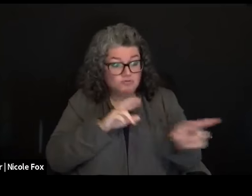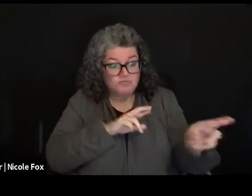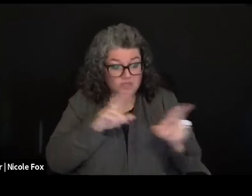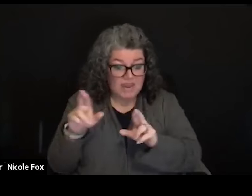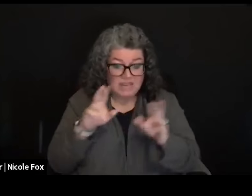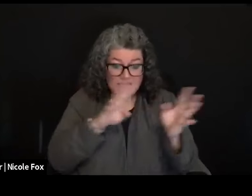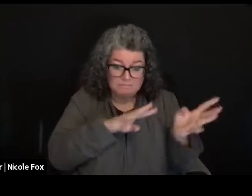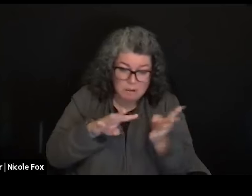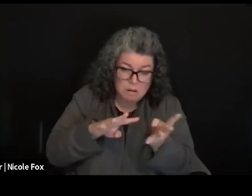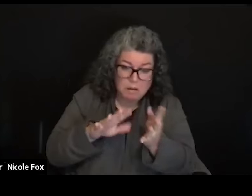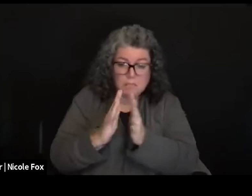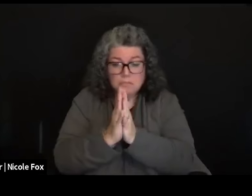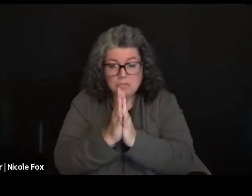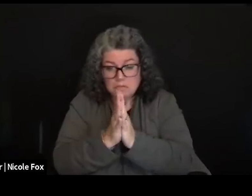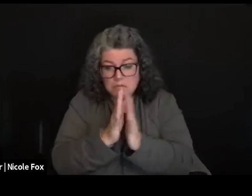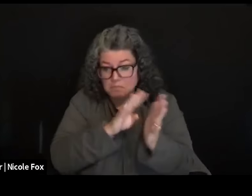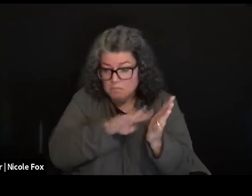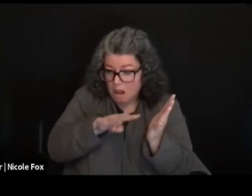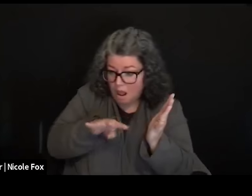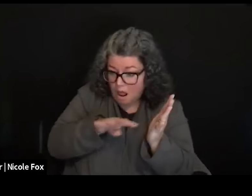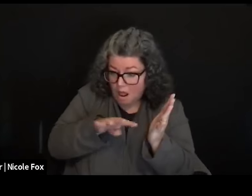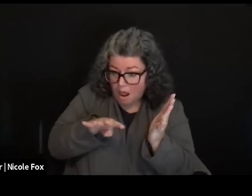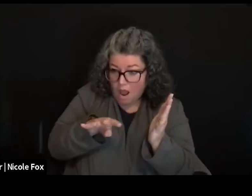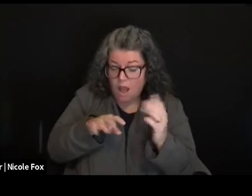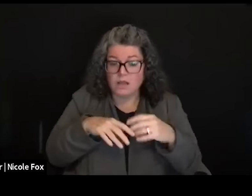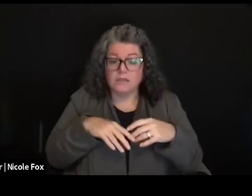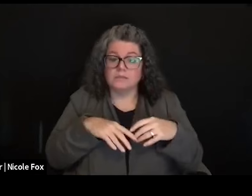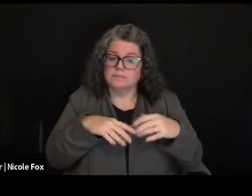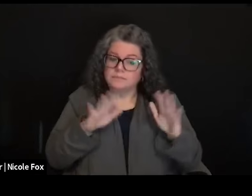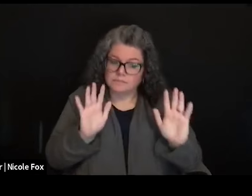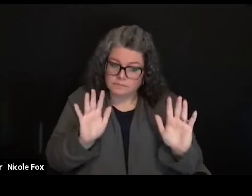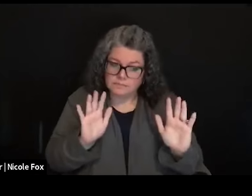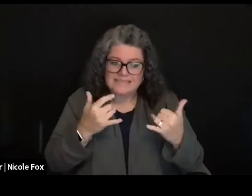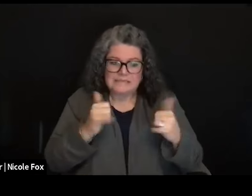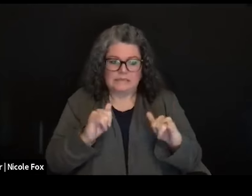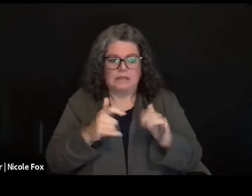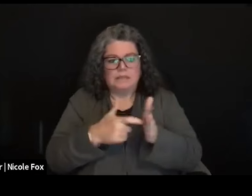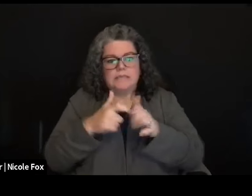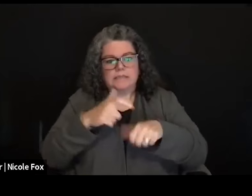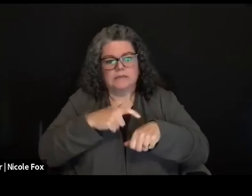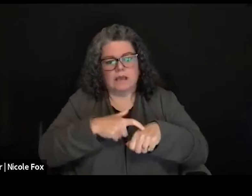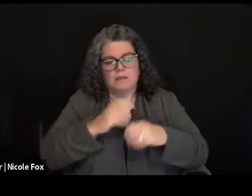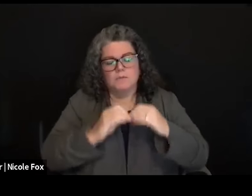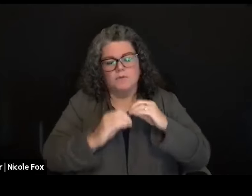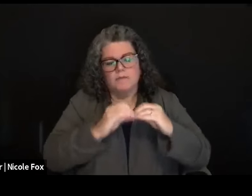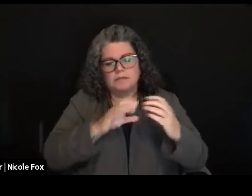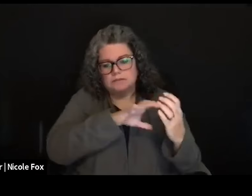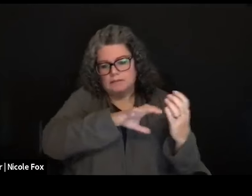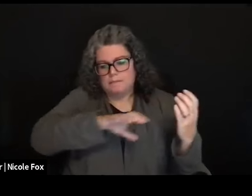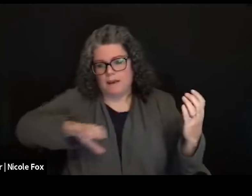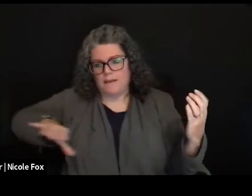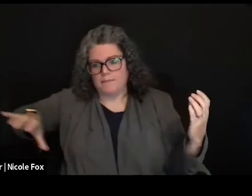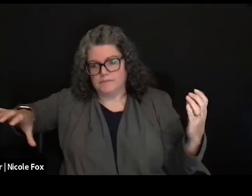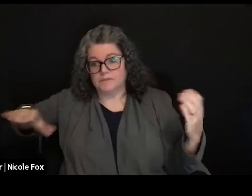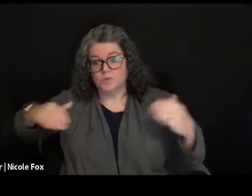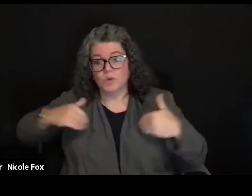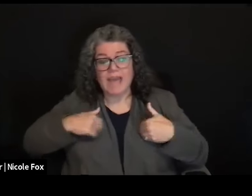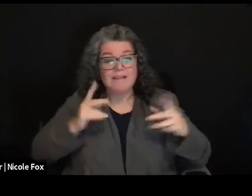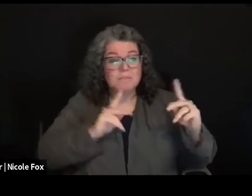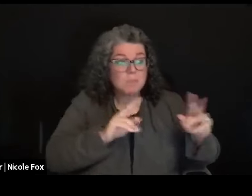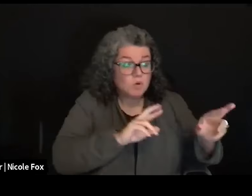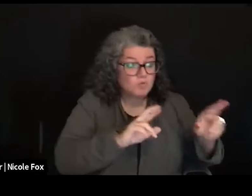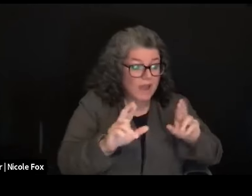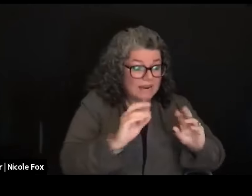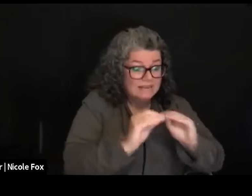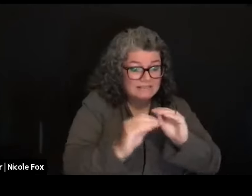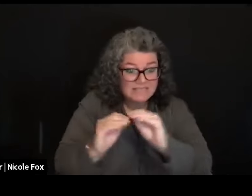of refilling thousands of miles of pipe is going to take time. We have crews ready to do that, but we have to fill pipe, we